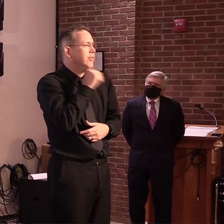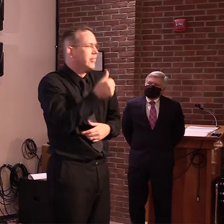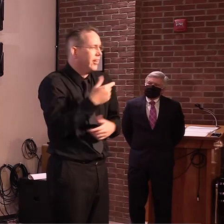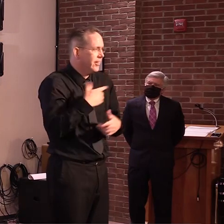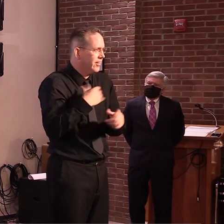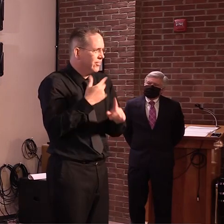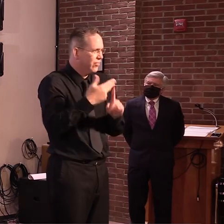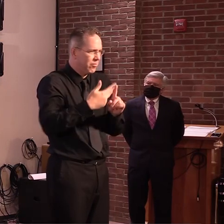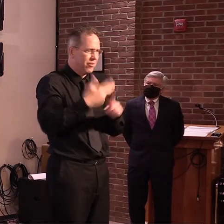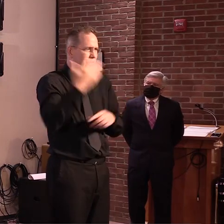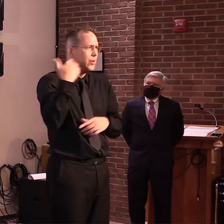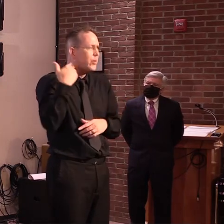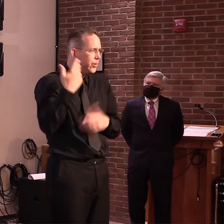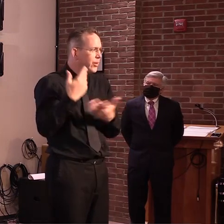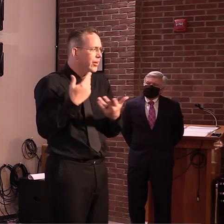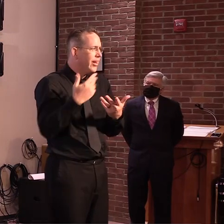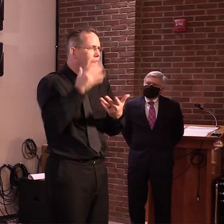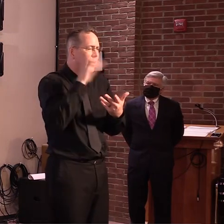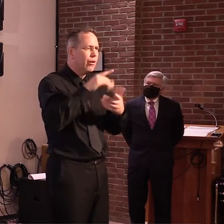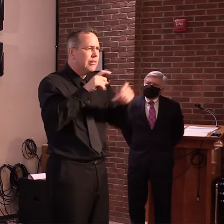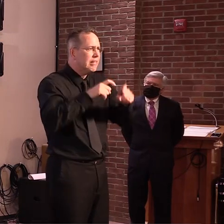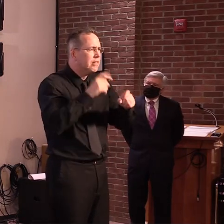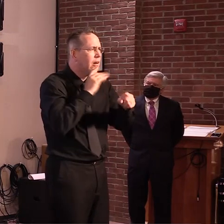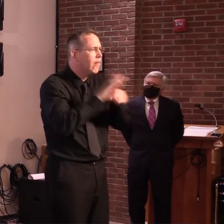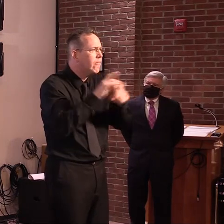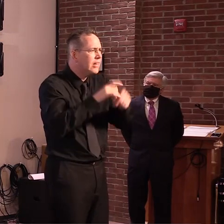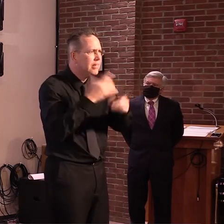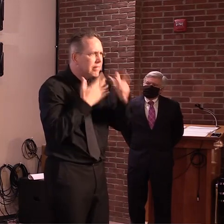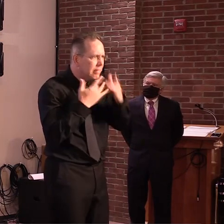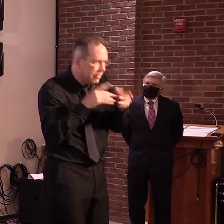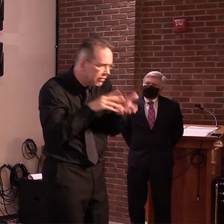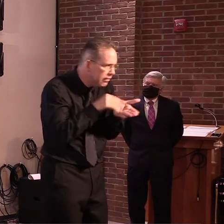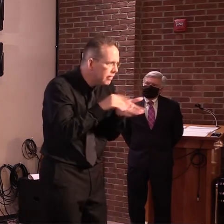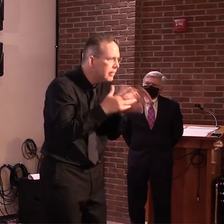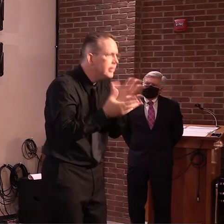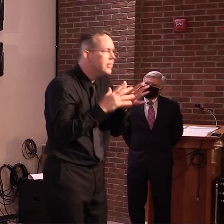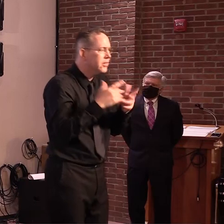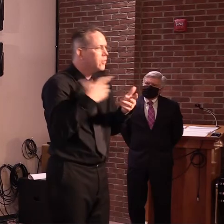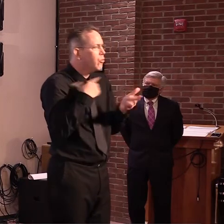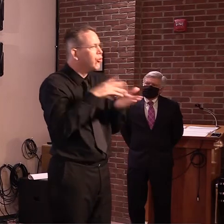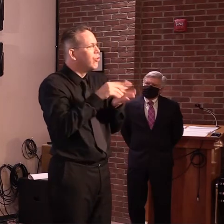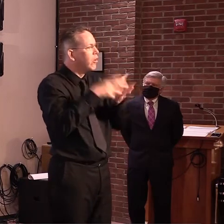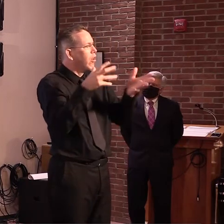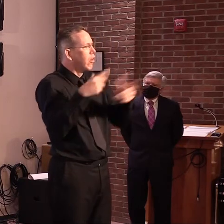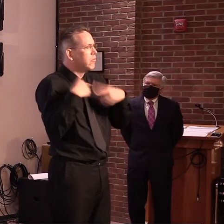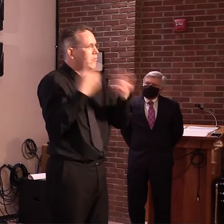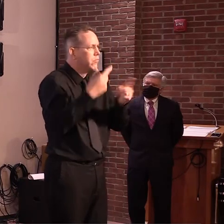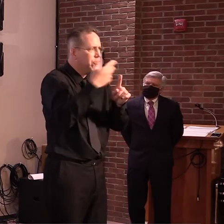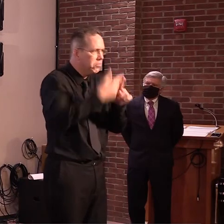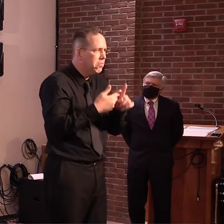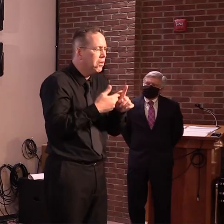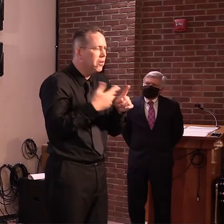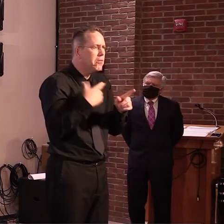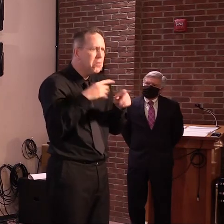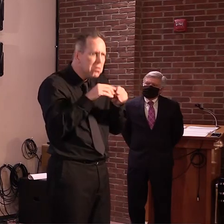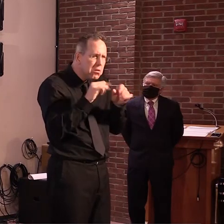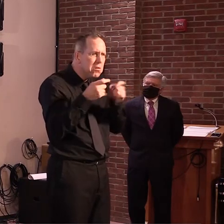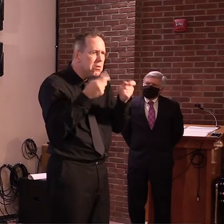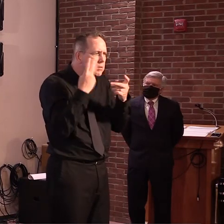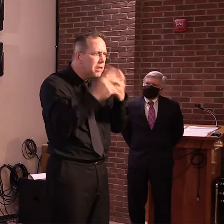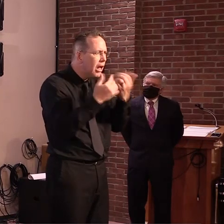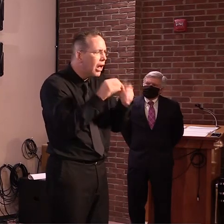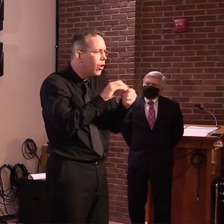about how the virus is transmitted and the distancing behaviors. So